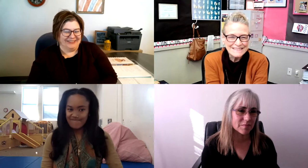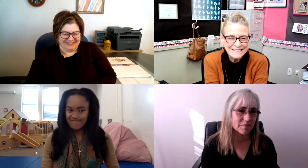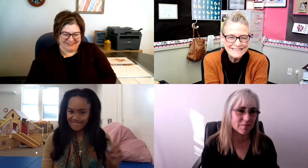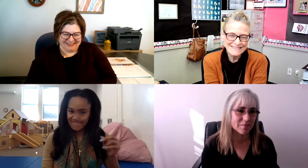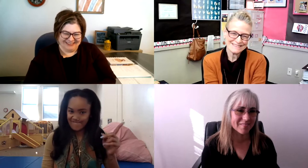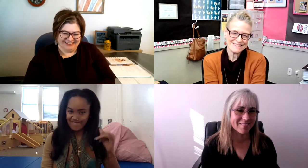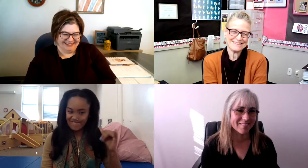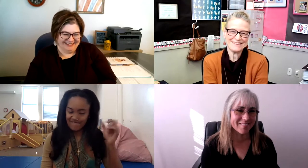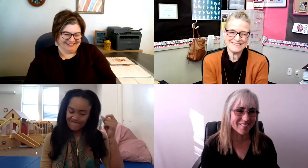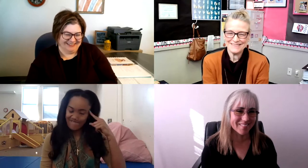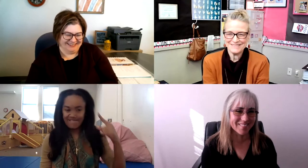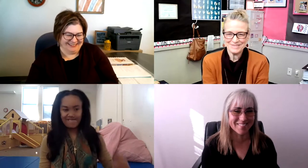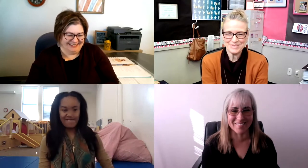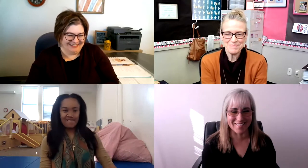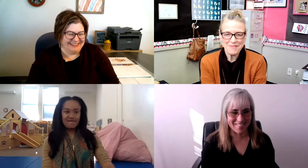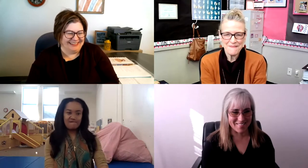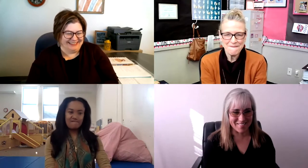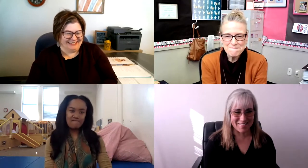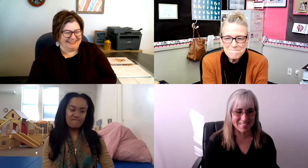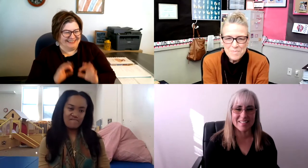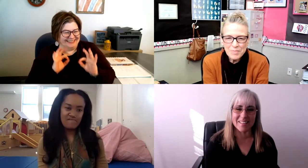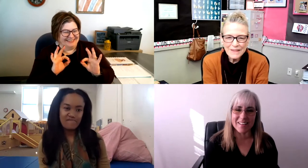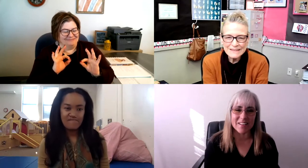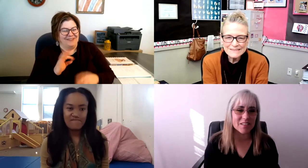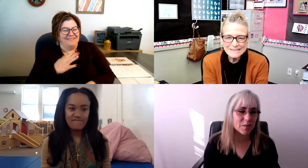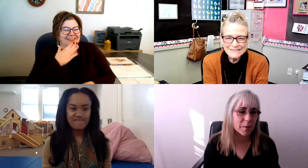Yes, that's a good plug. Thank you.